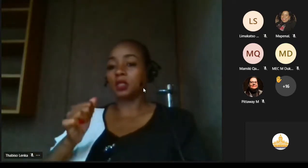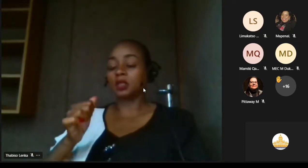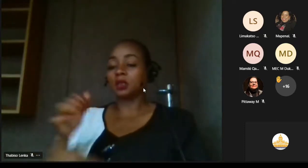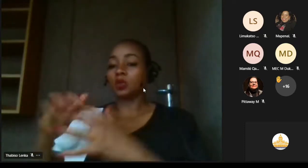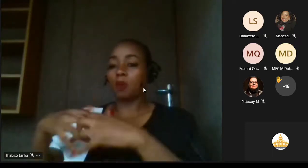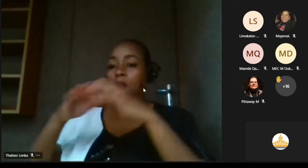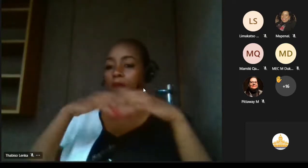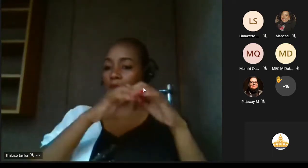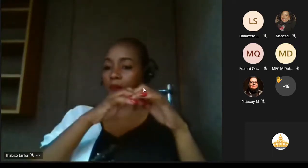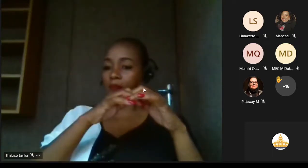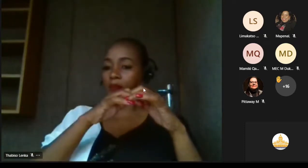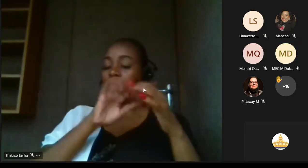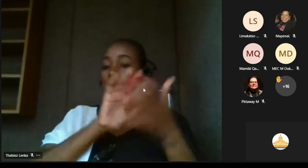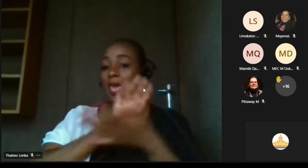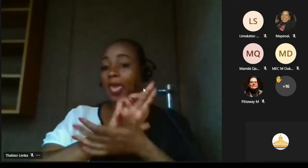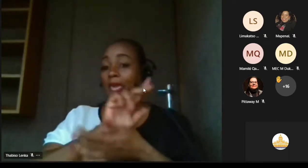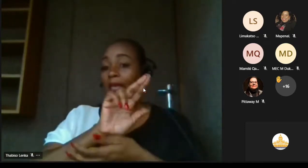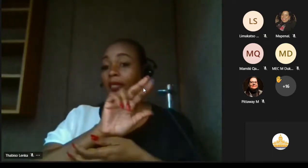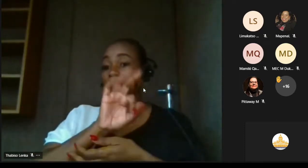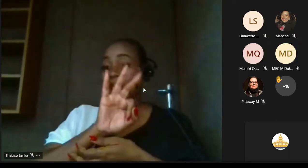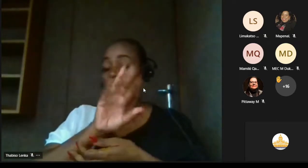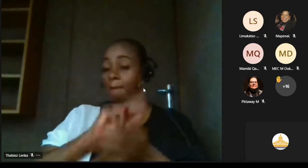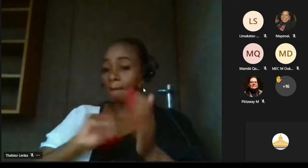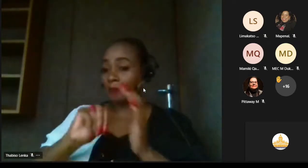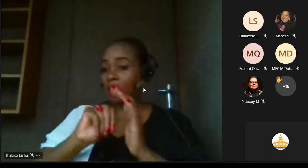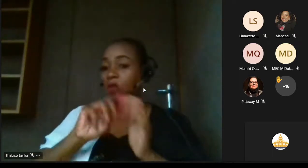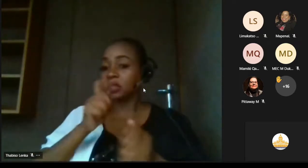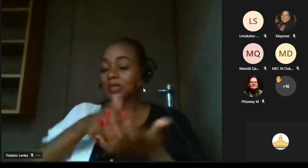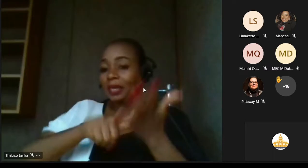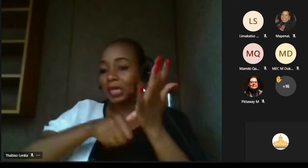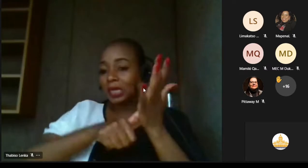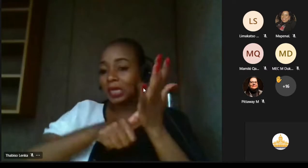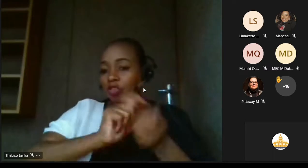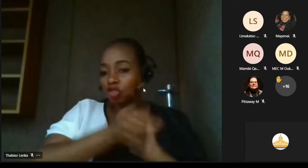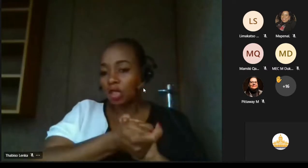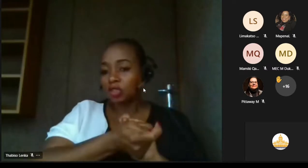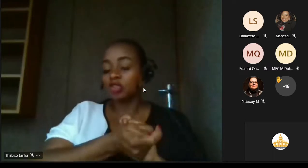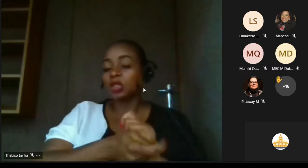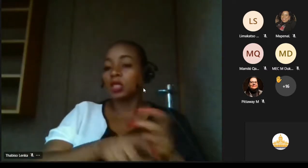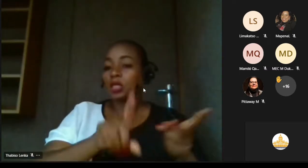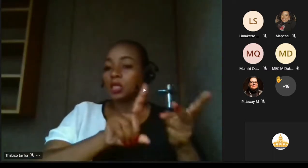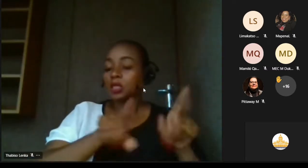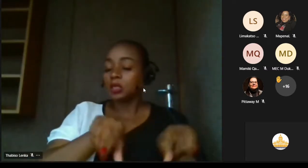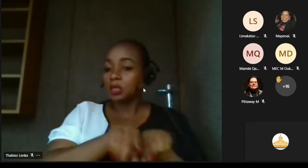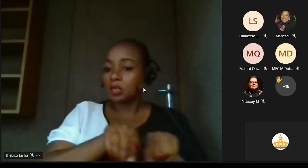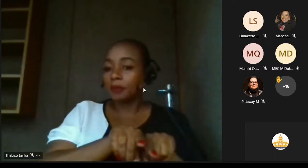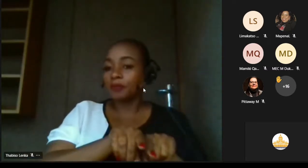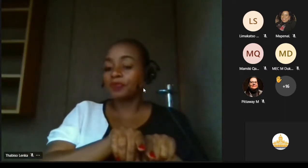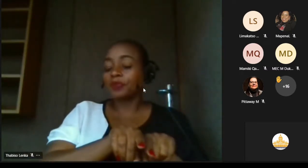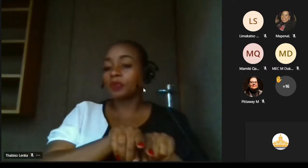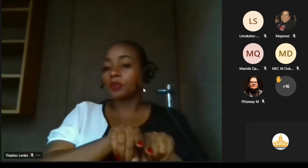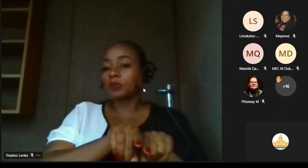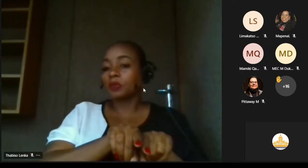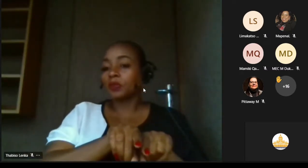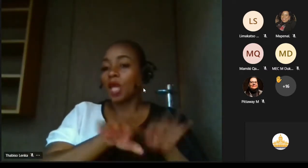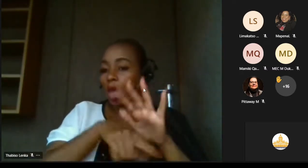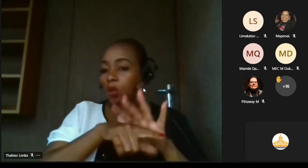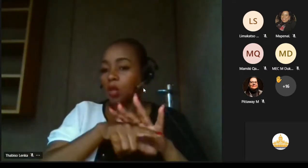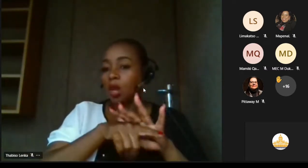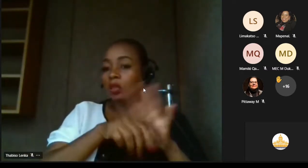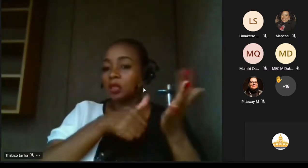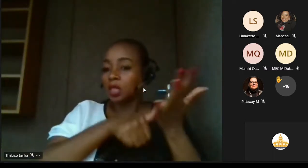841 million across the country, changes to conditional grants, changes to the preliminary baseline for local